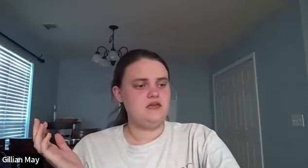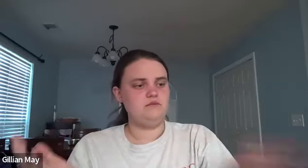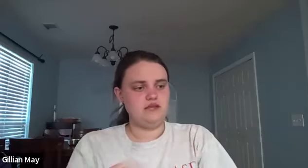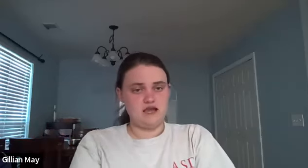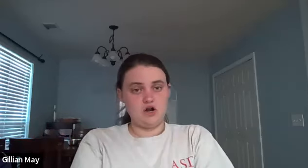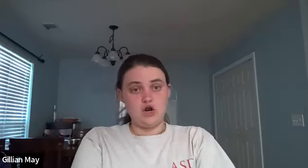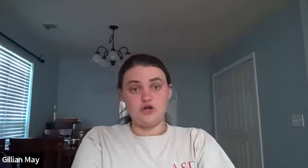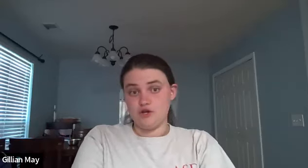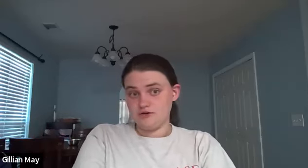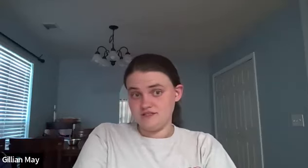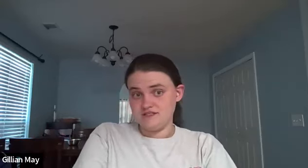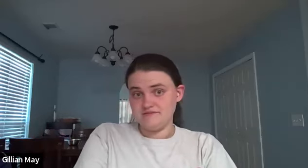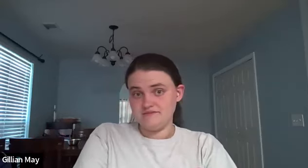Then we had our nurse.